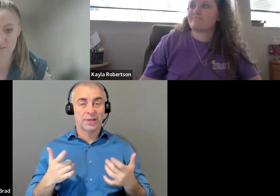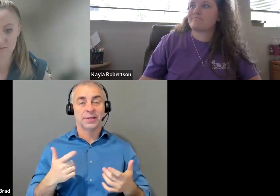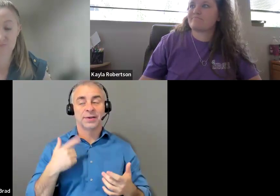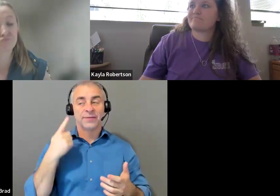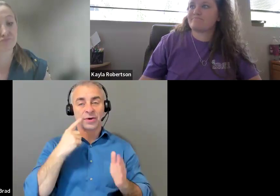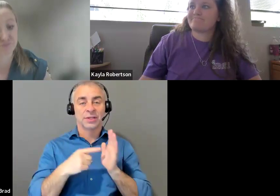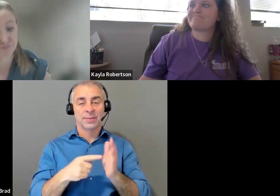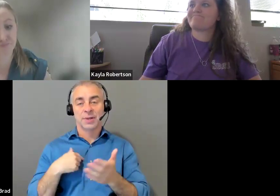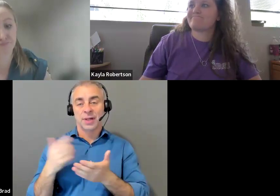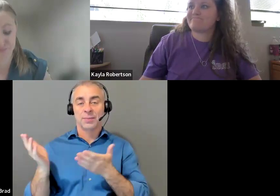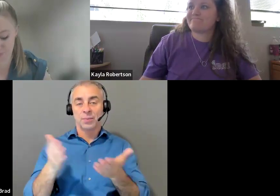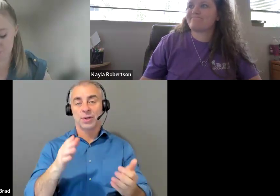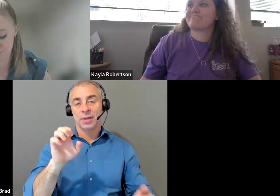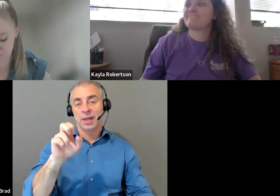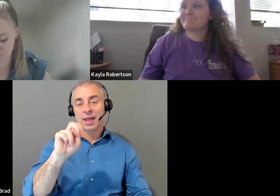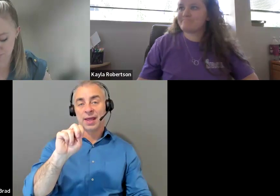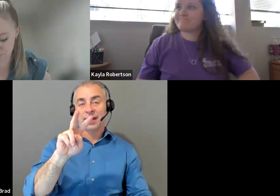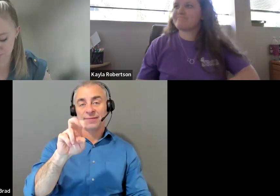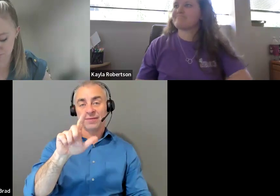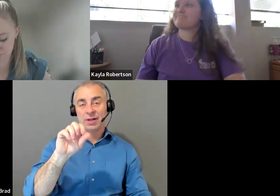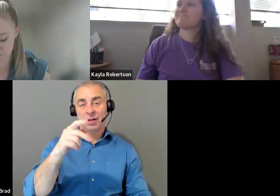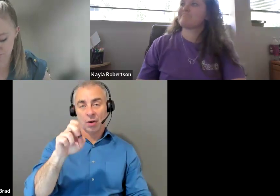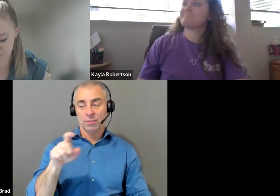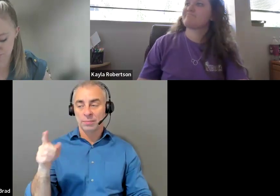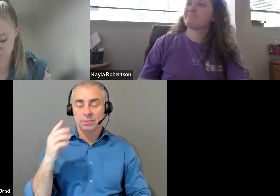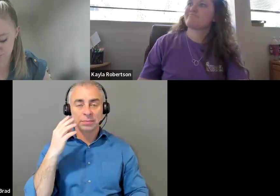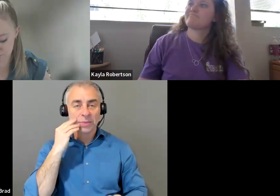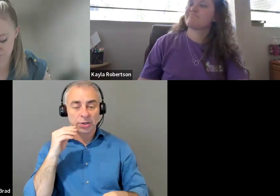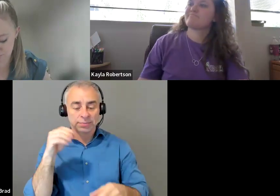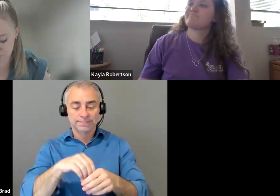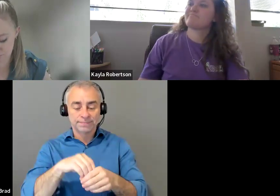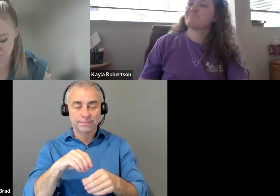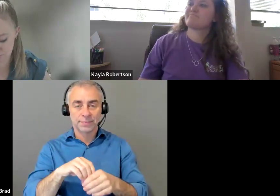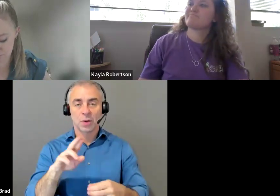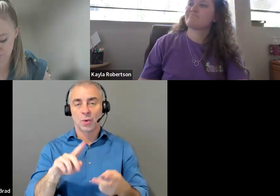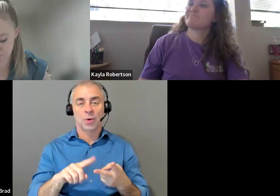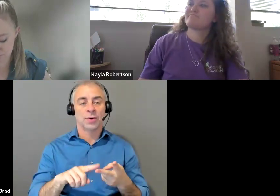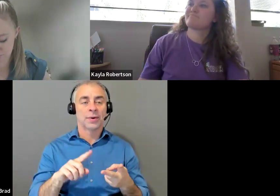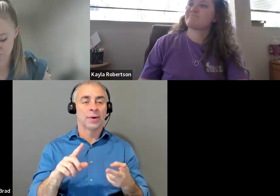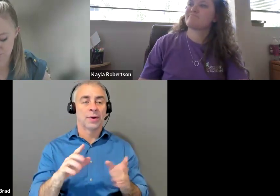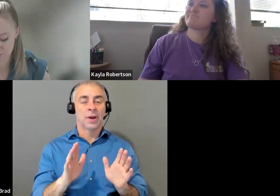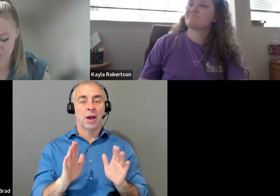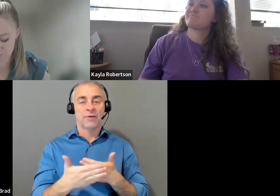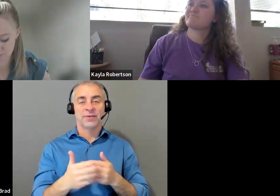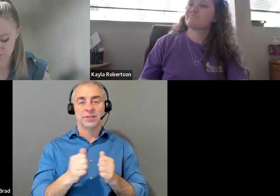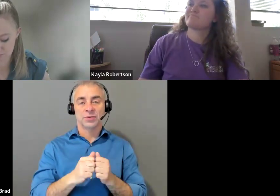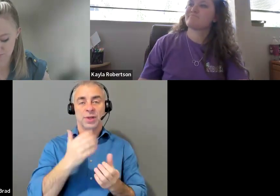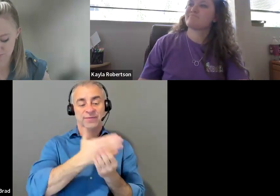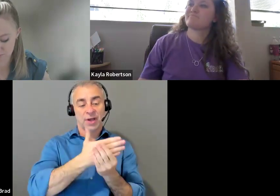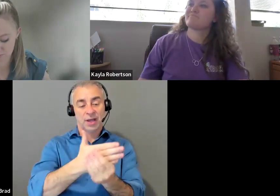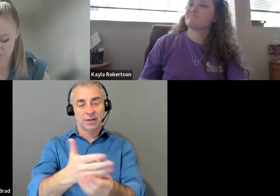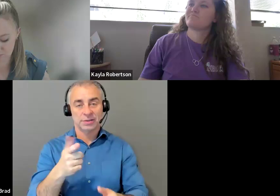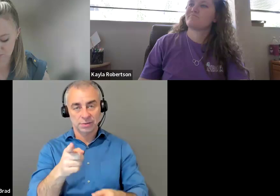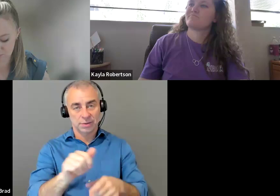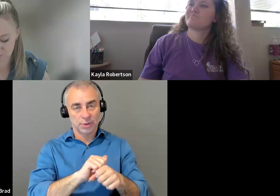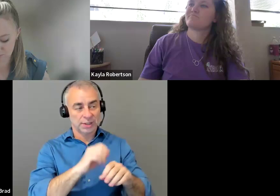envelopes, to kind of have to discuss these are things you could do in an office. You know, I might bring a bin with some file folders and we talk